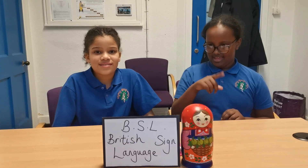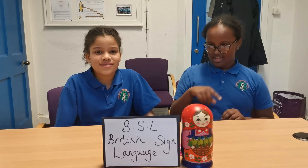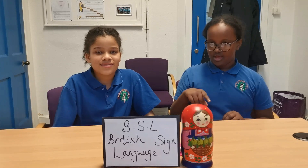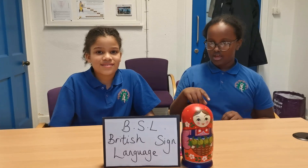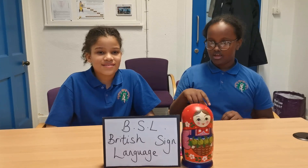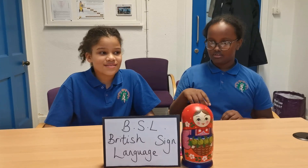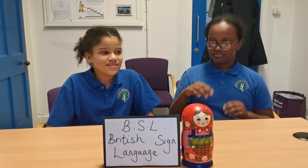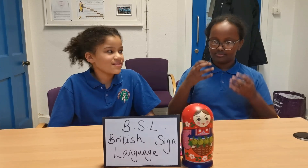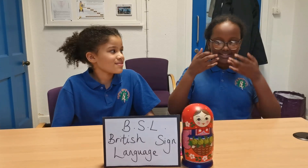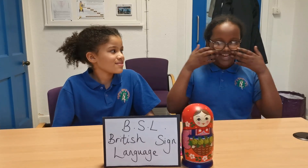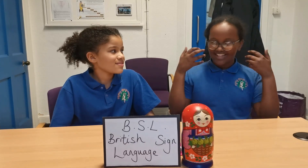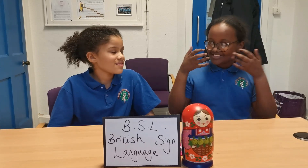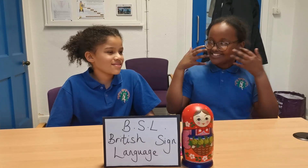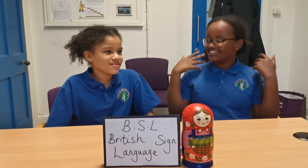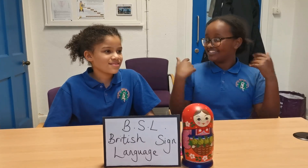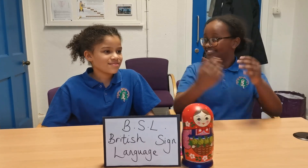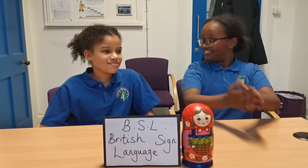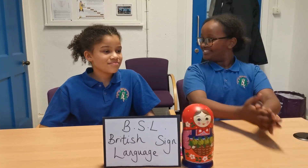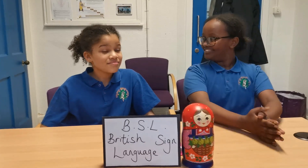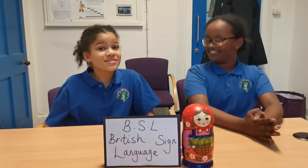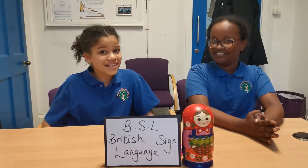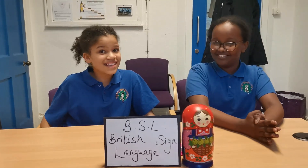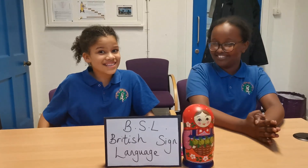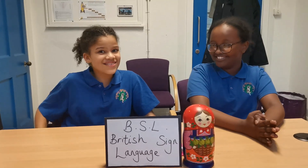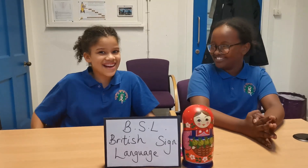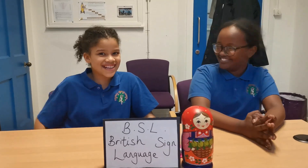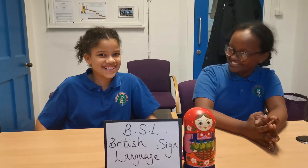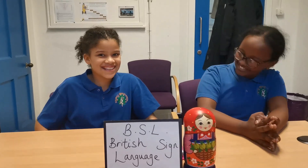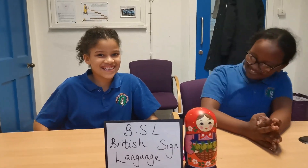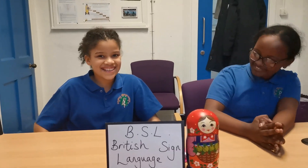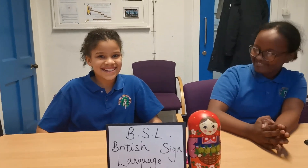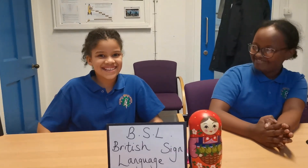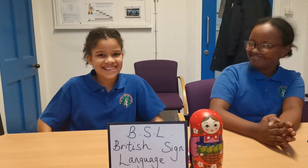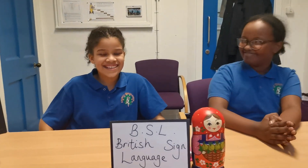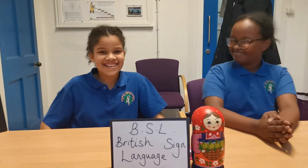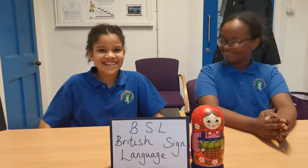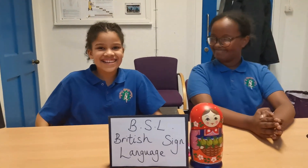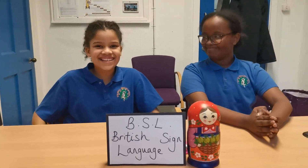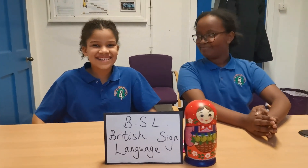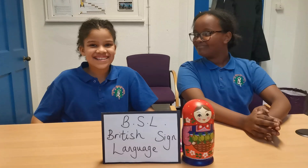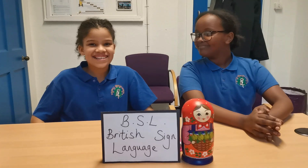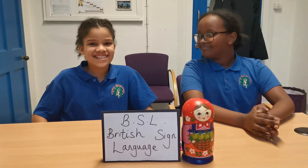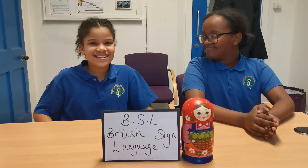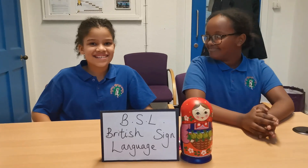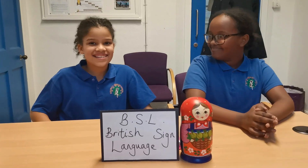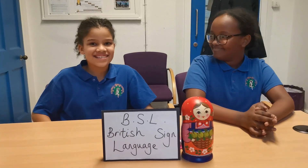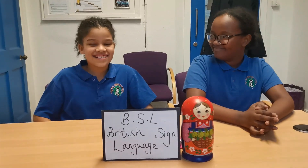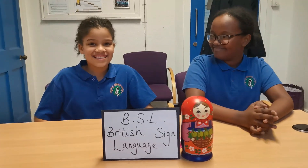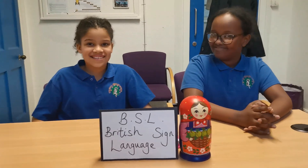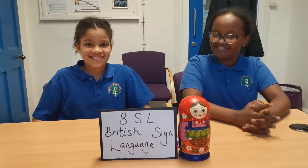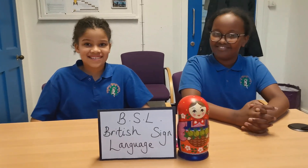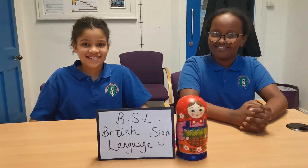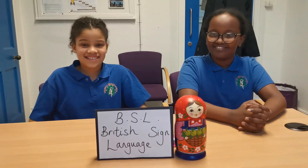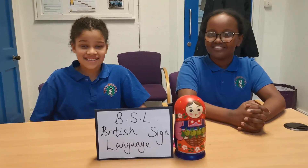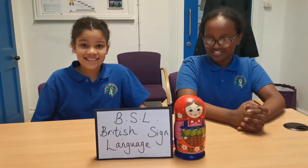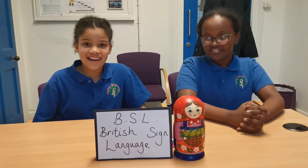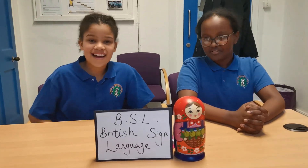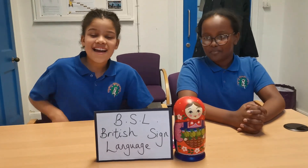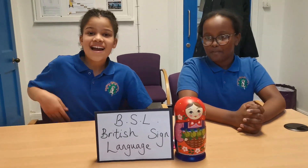a cat? I thought you were going to say drink. You asked your mum for a cat. Should we do that one all together? Yeah. Do it